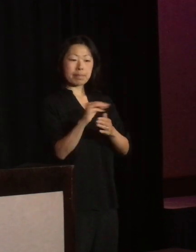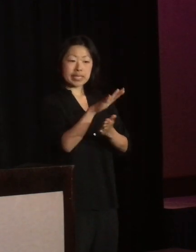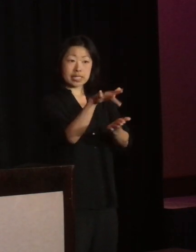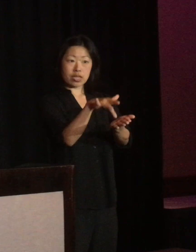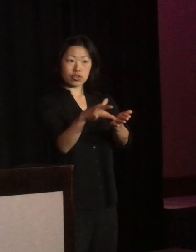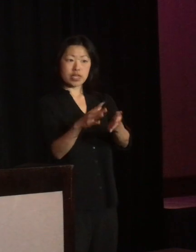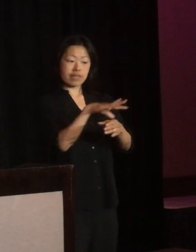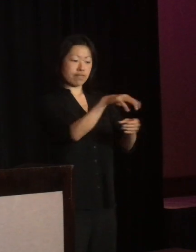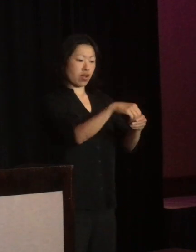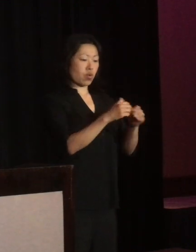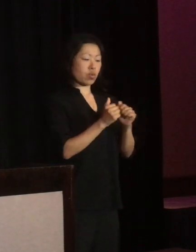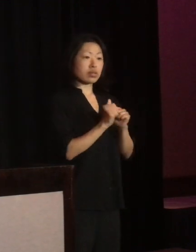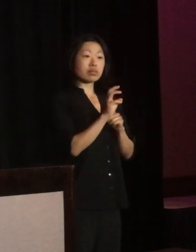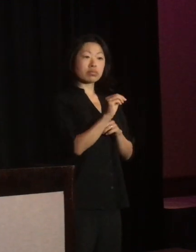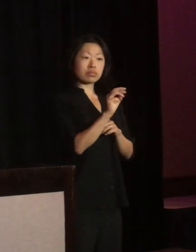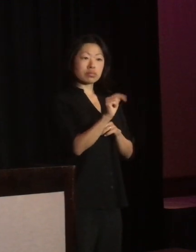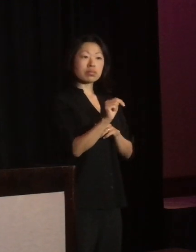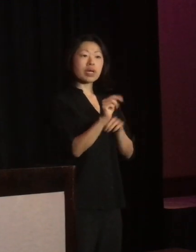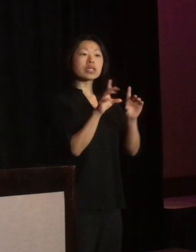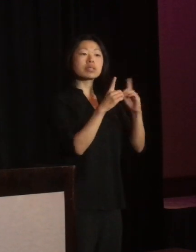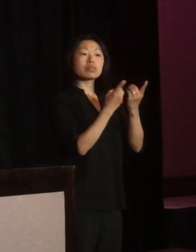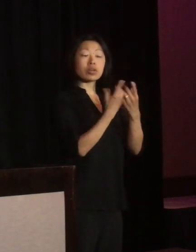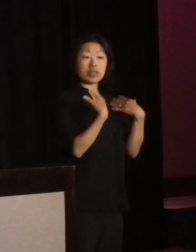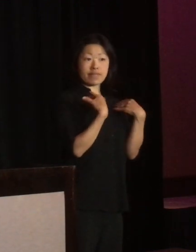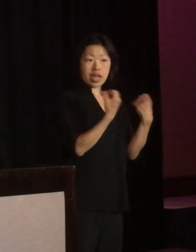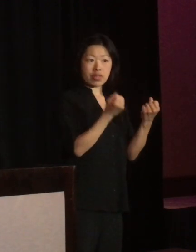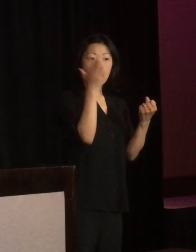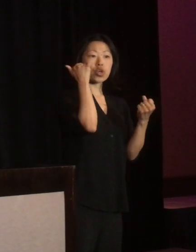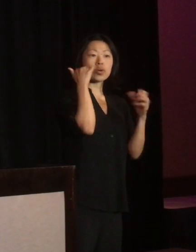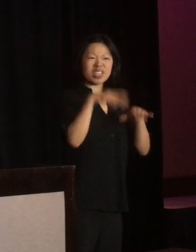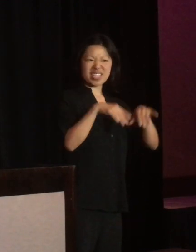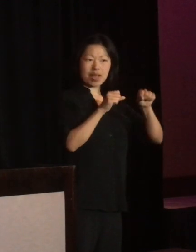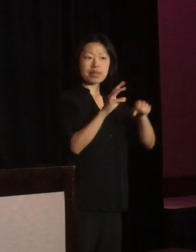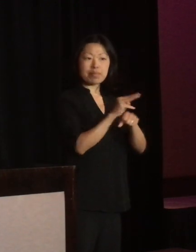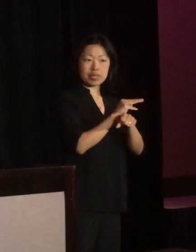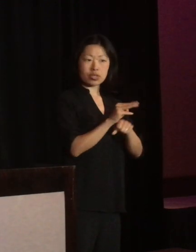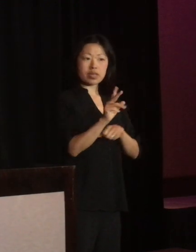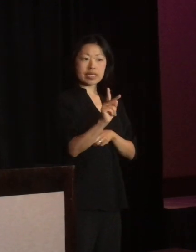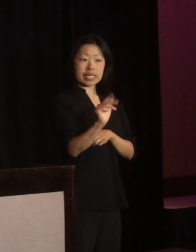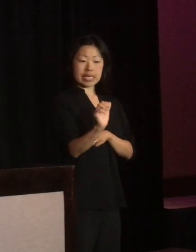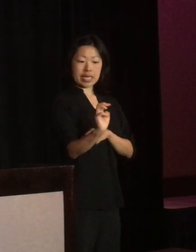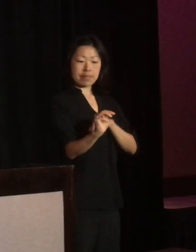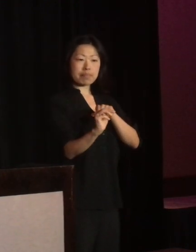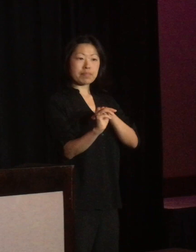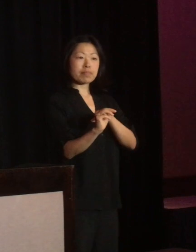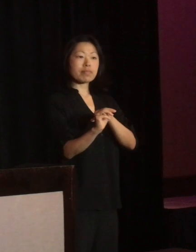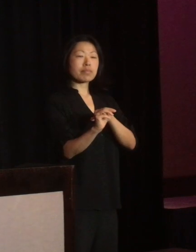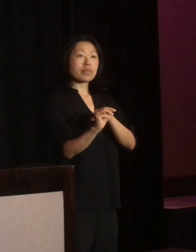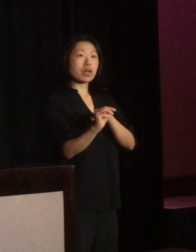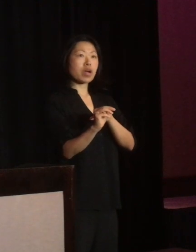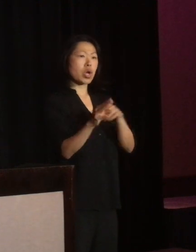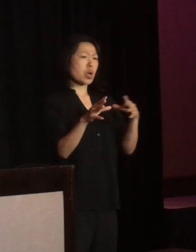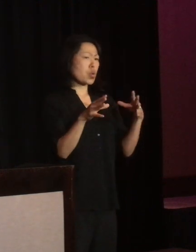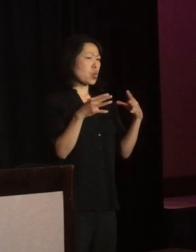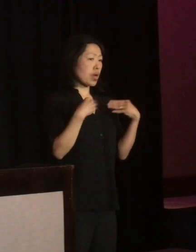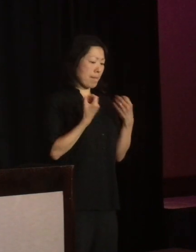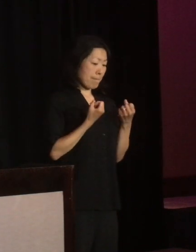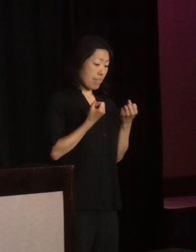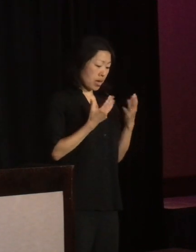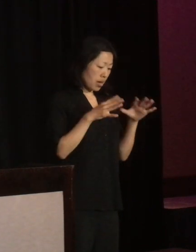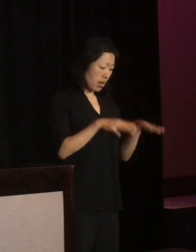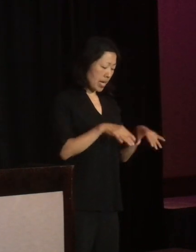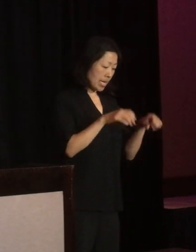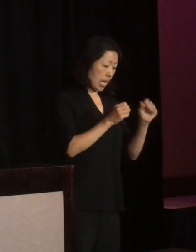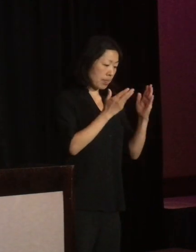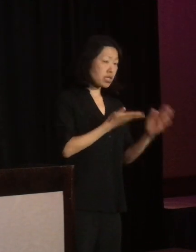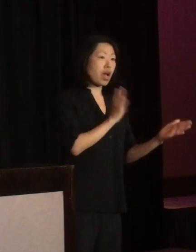Minnesota Department of Health and had been asking for several years because CAM Center receives, I'm guessing, a disproportionate number of